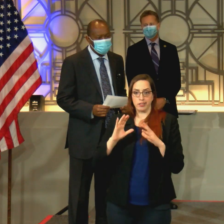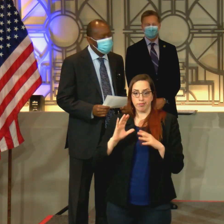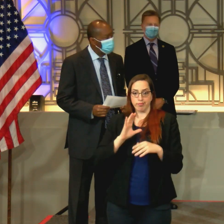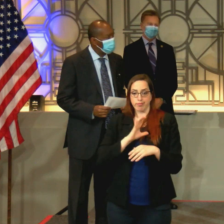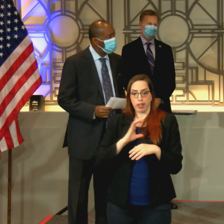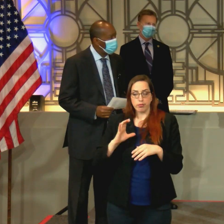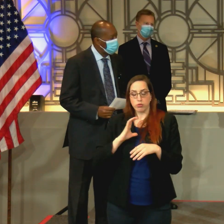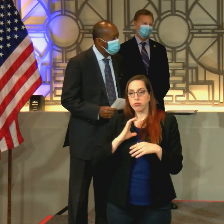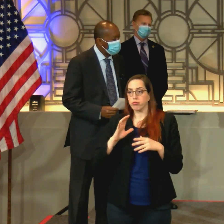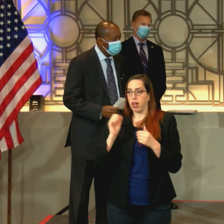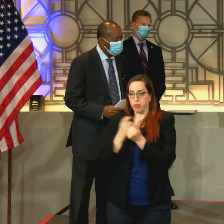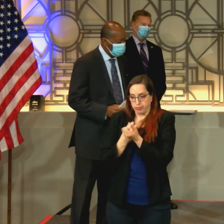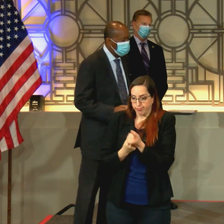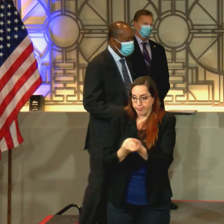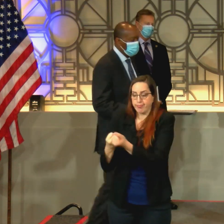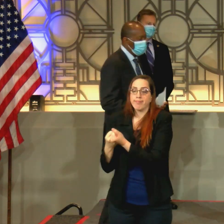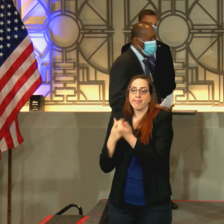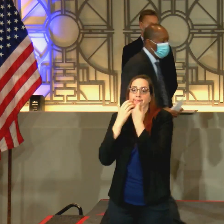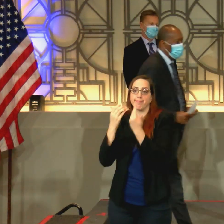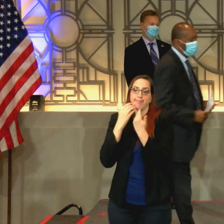well. So thank you all.